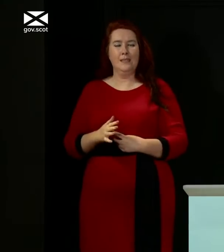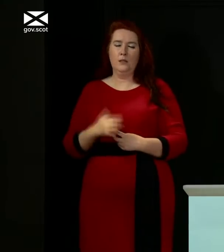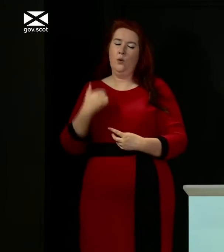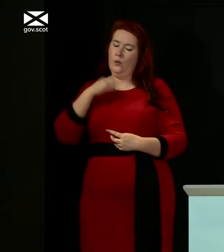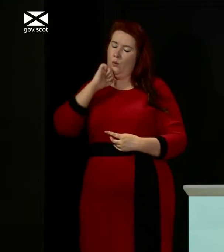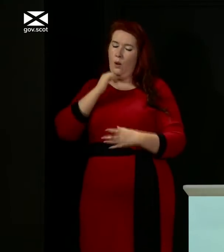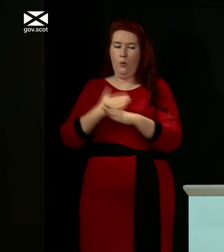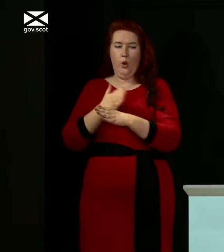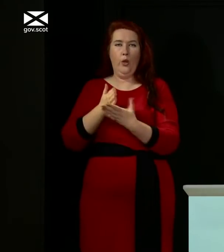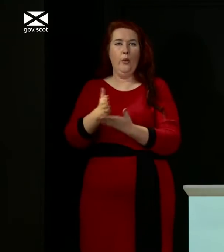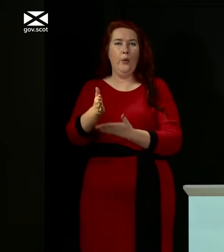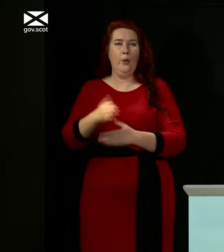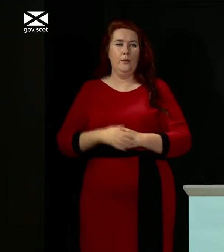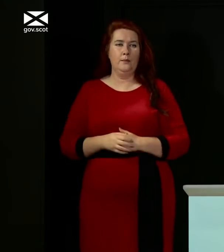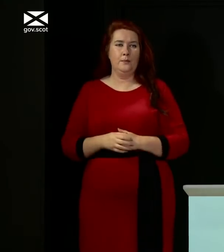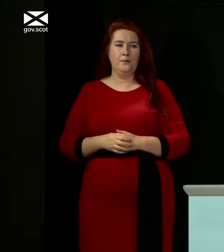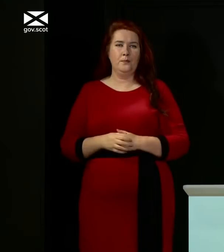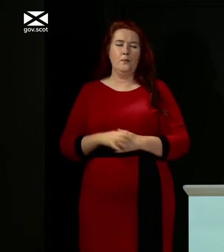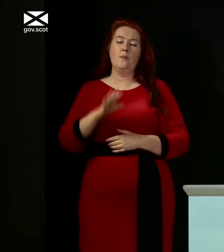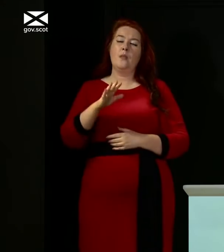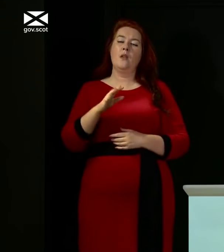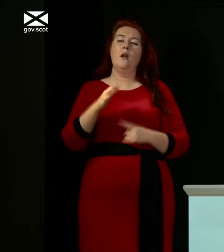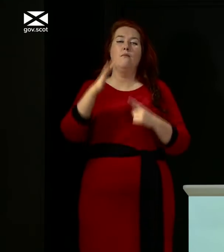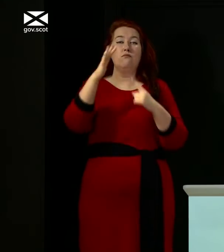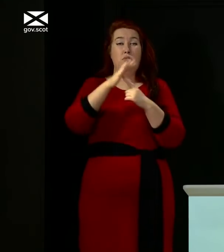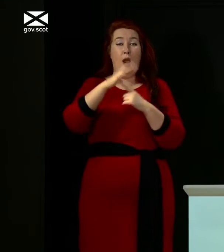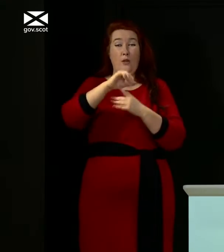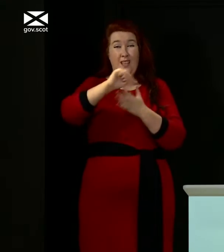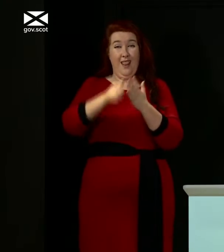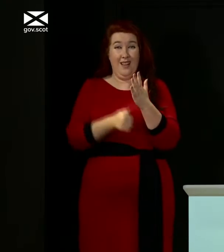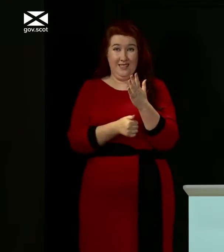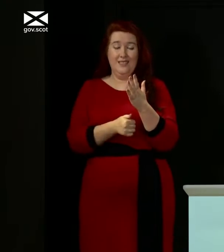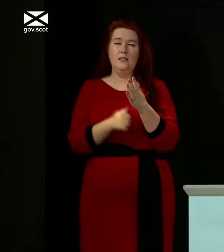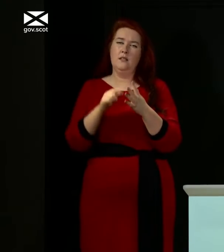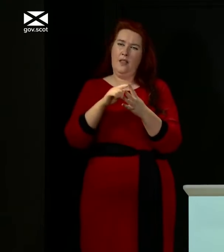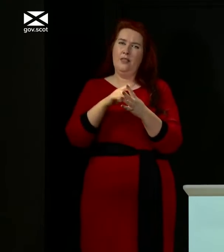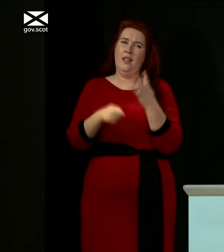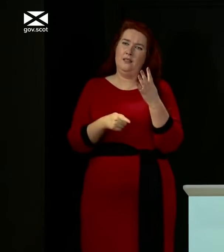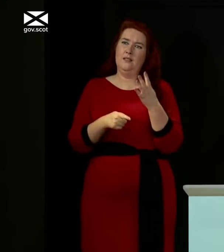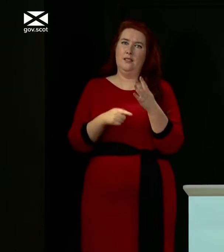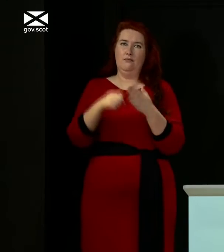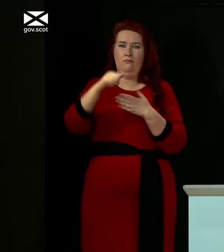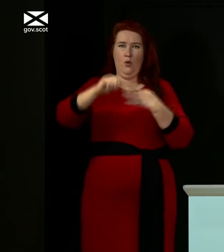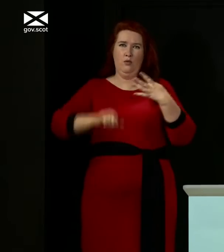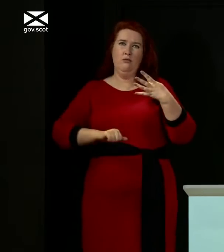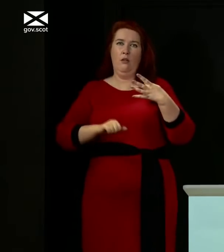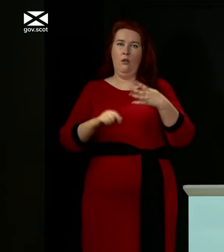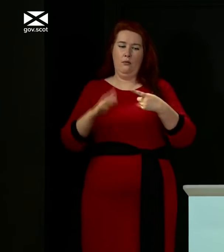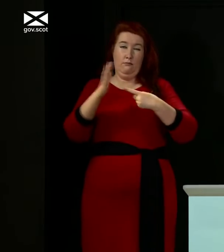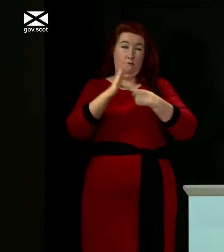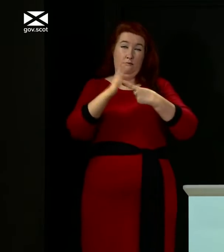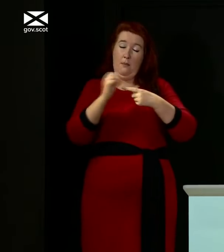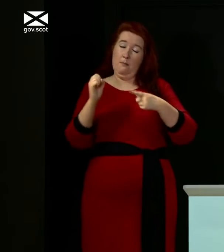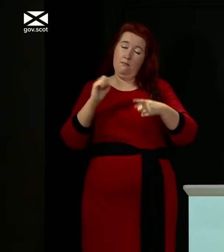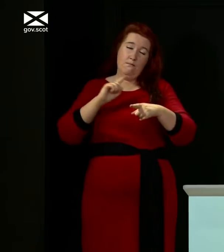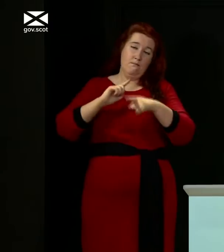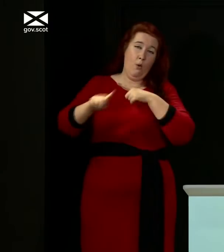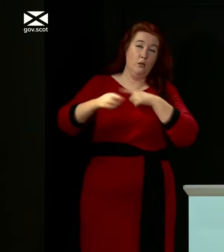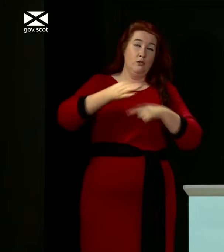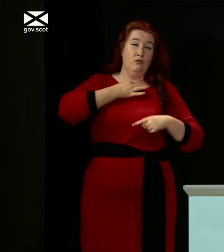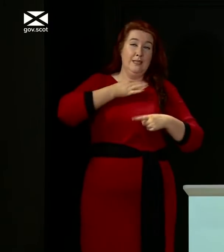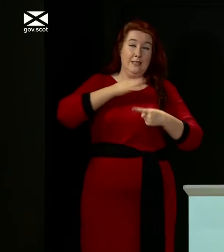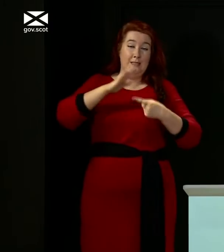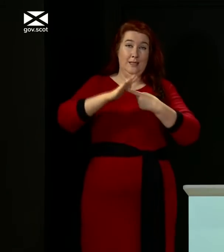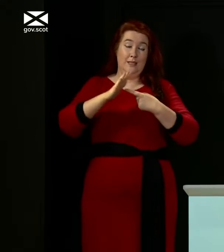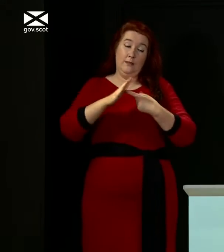The group, the whole priority list is in order of priority itself. So at the top are the most vulnerable. And to put